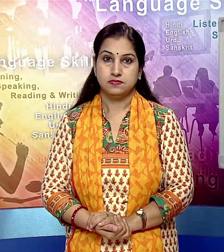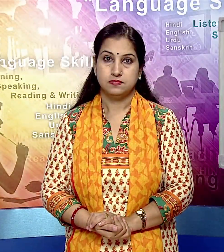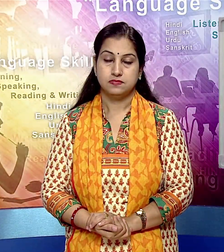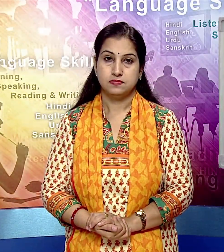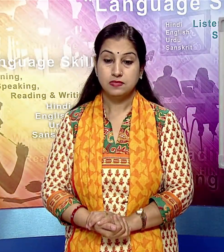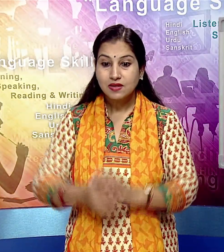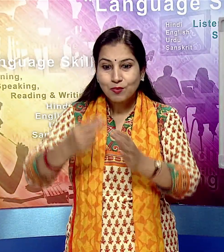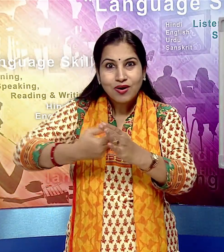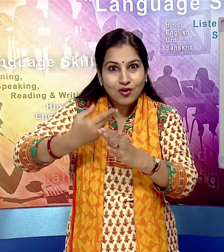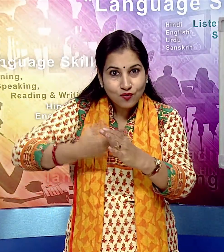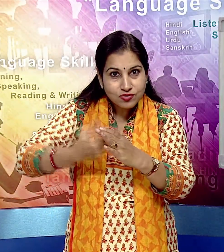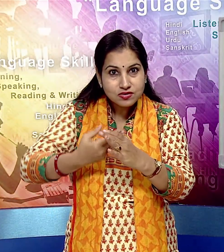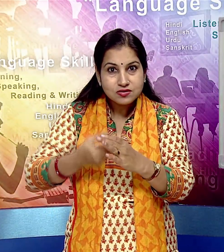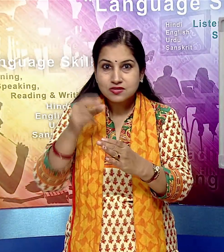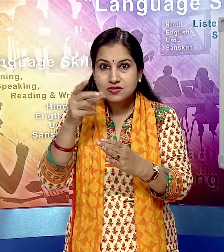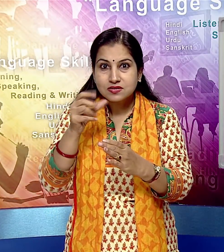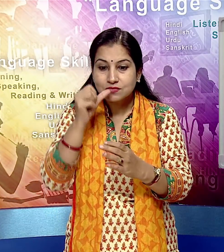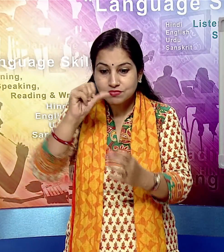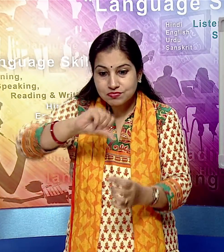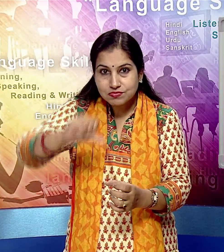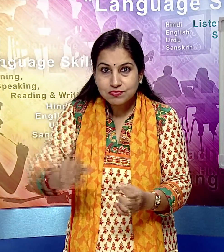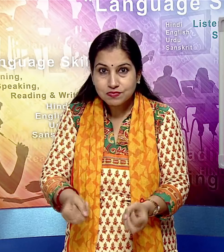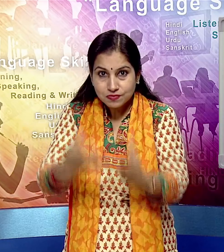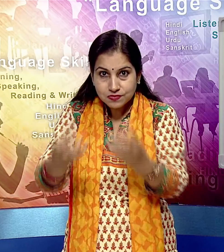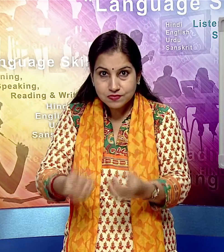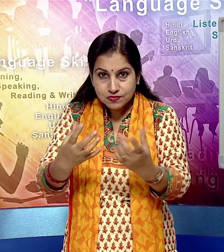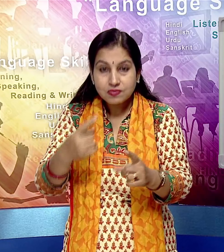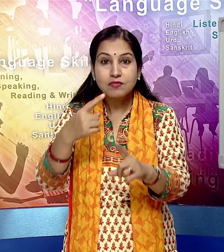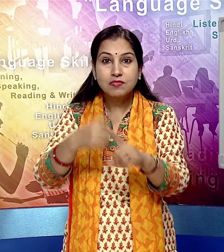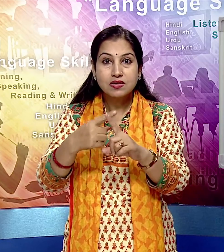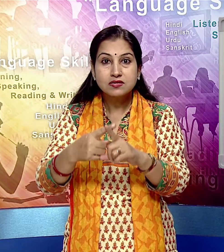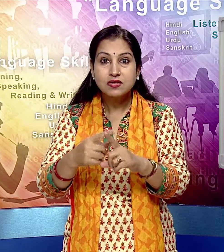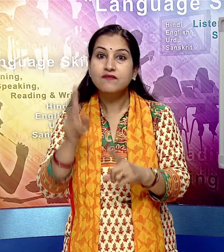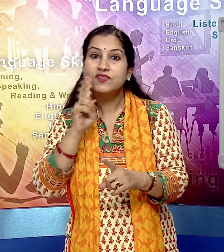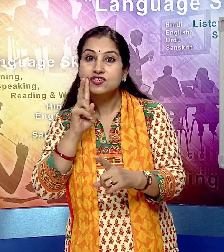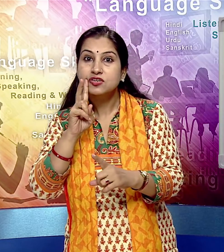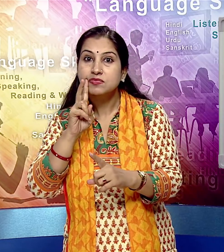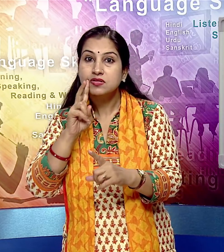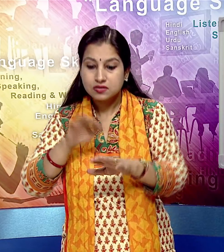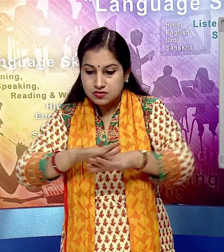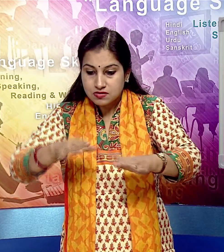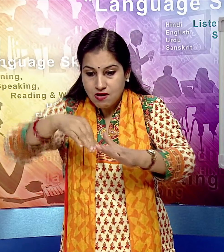Boil potatoes and root vegetables in their skin.